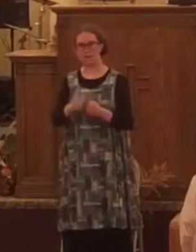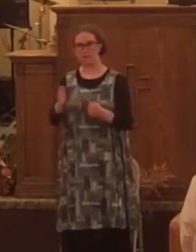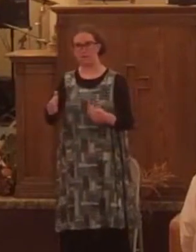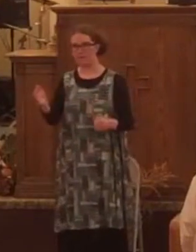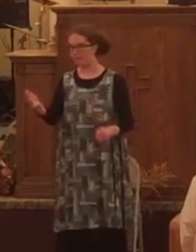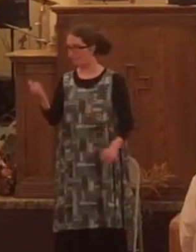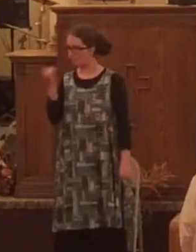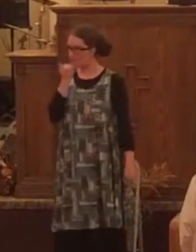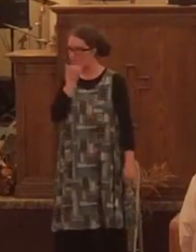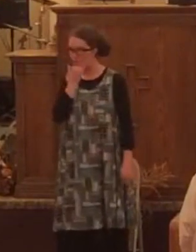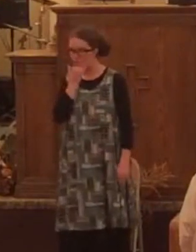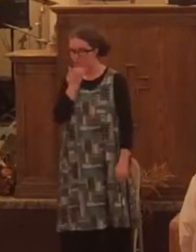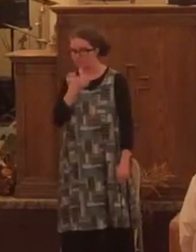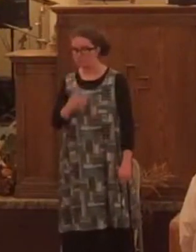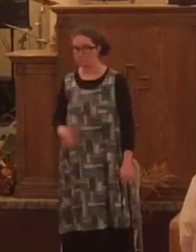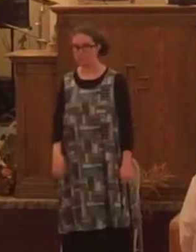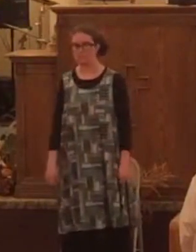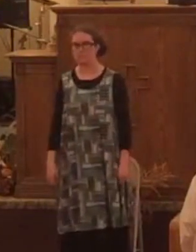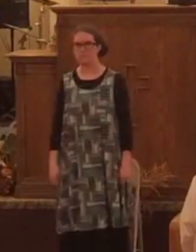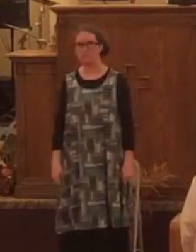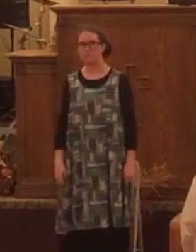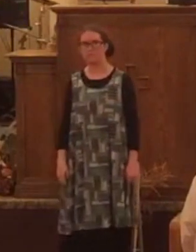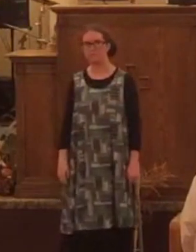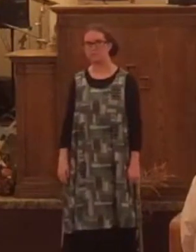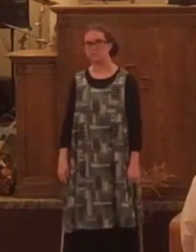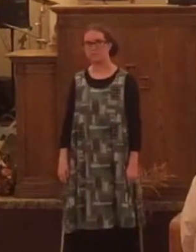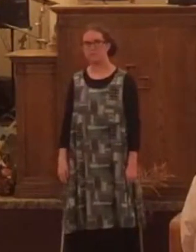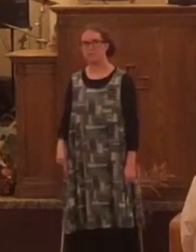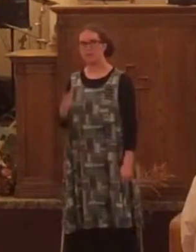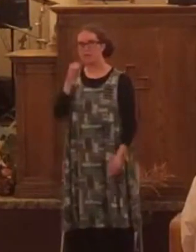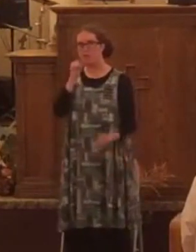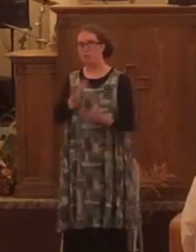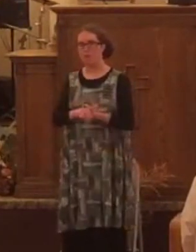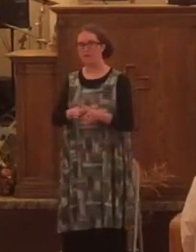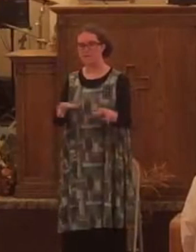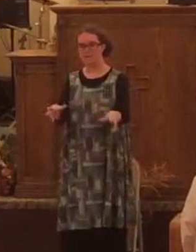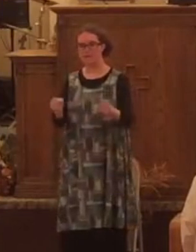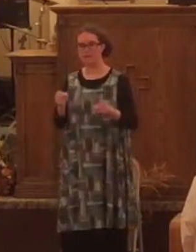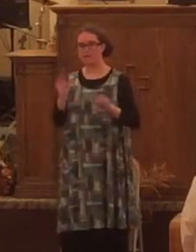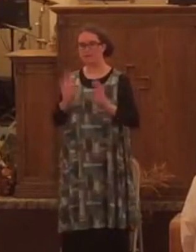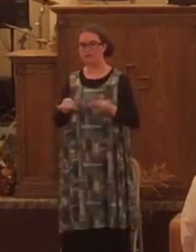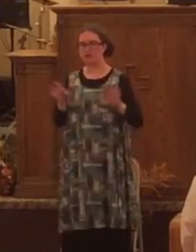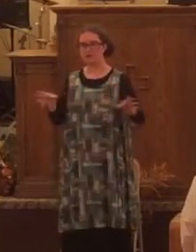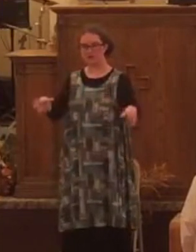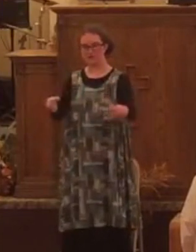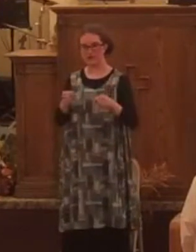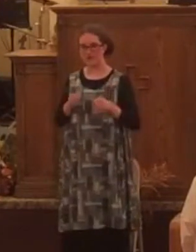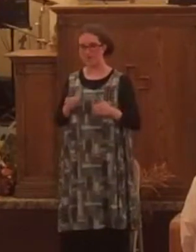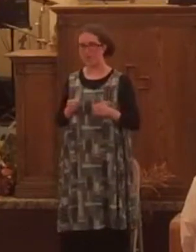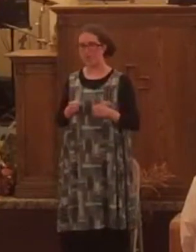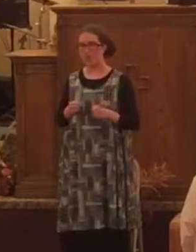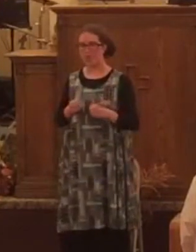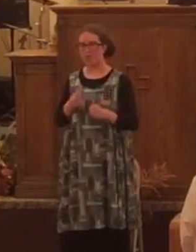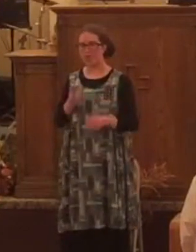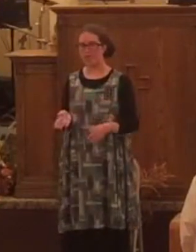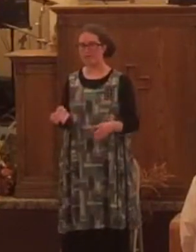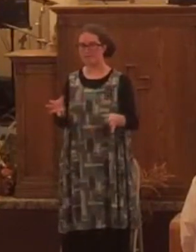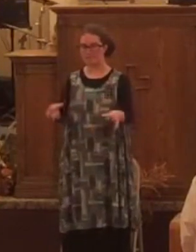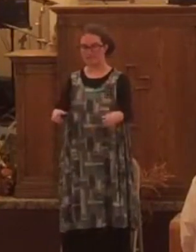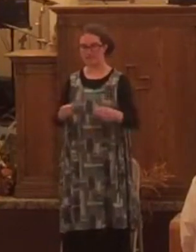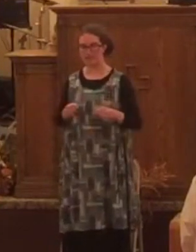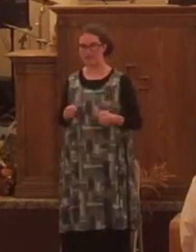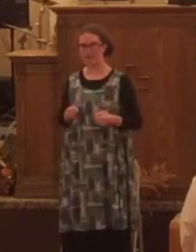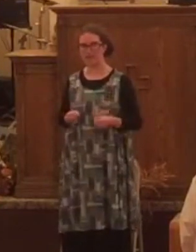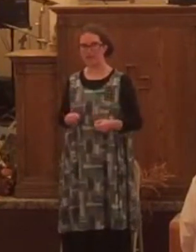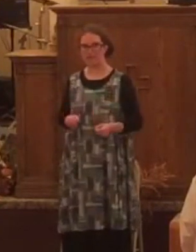wrong. Everything going wrong. All right. Wives are kidnapped. Children are kidnapped. All my stuff is stolen. Everything